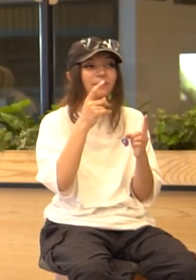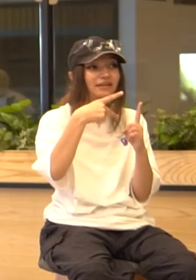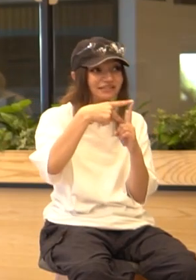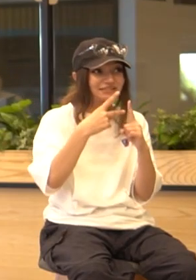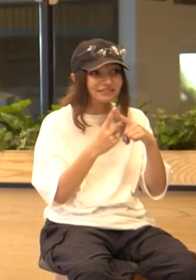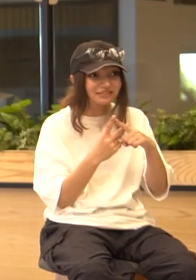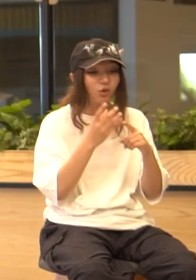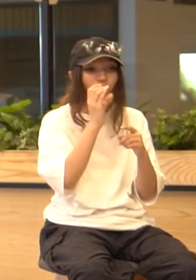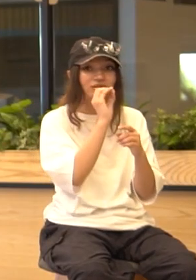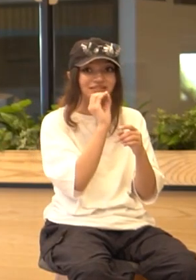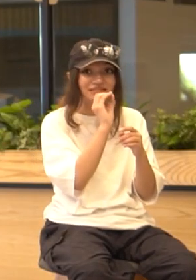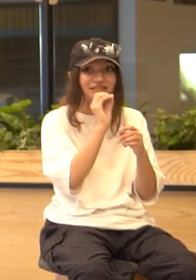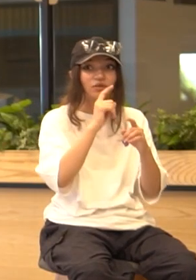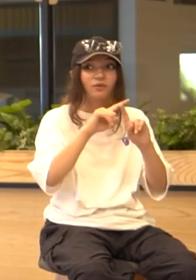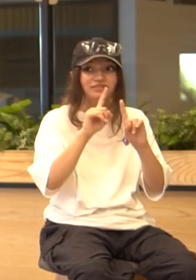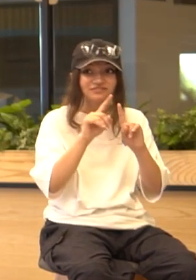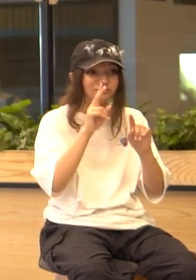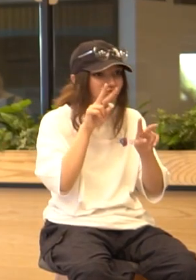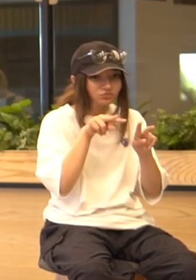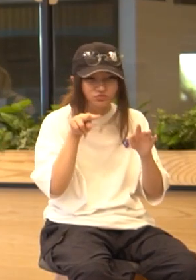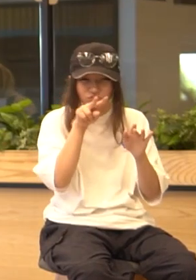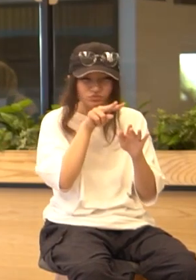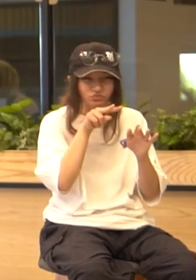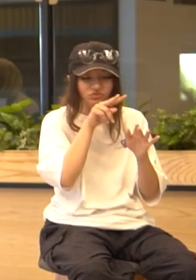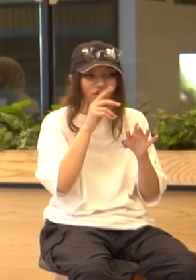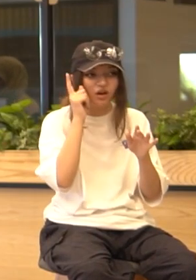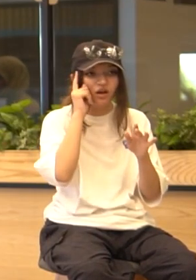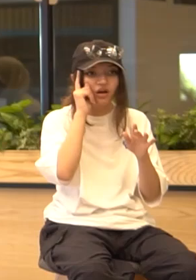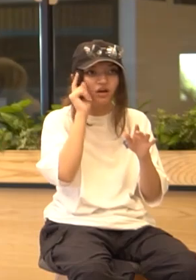is uniformity, there your characters will be